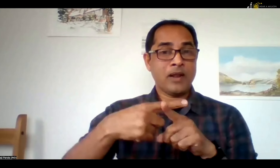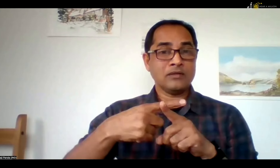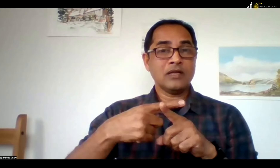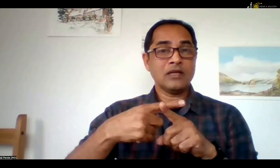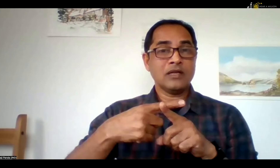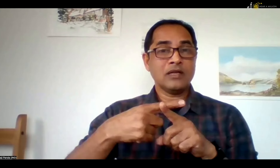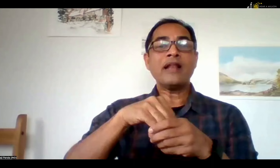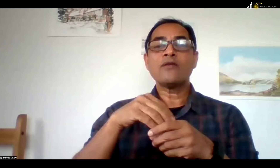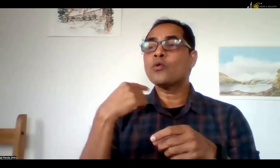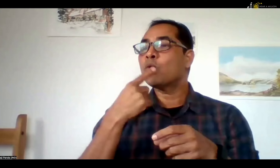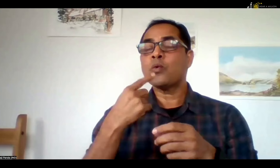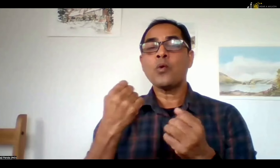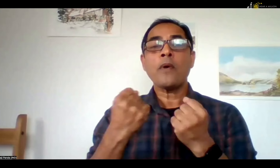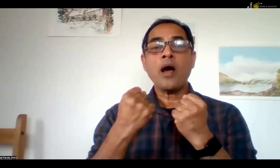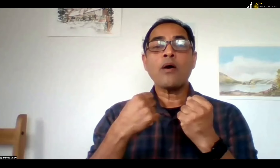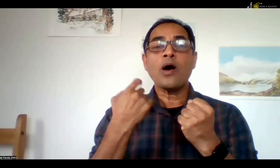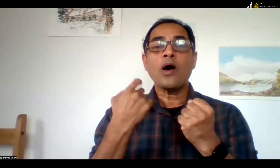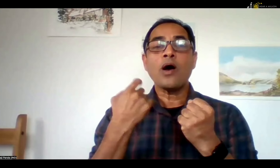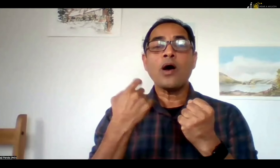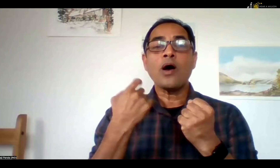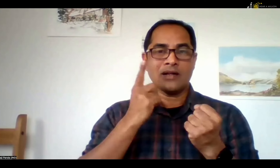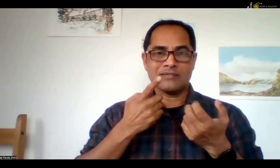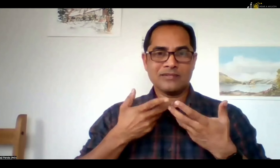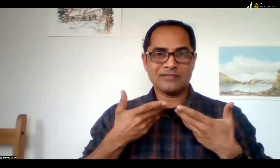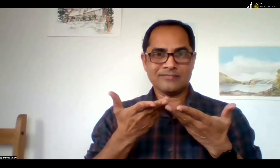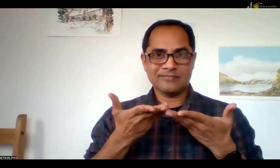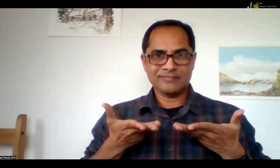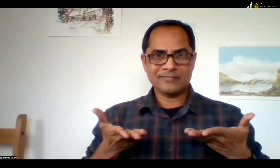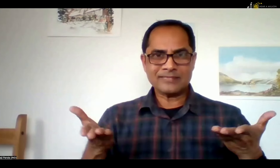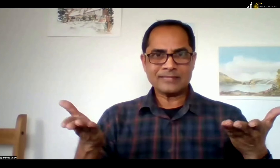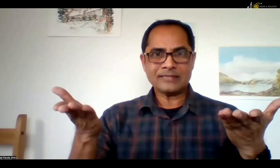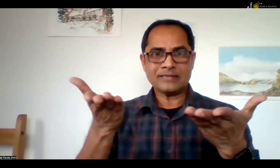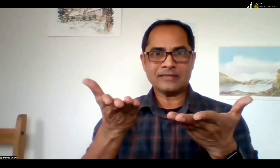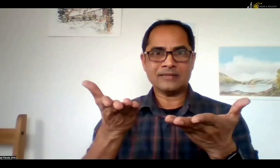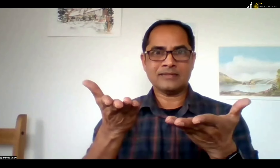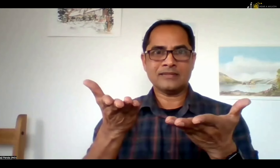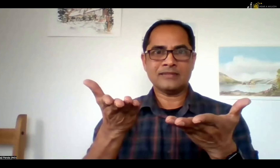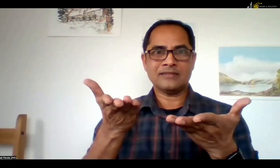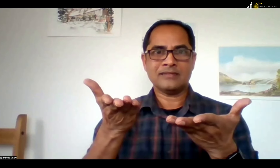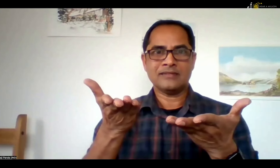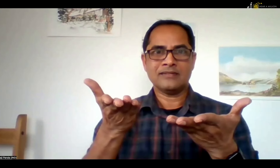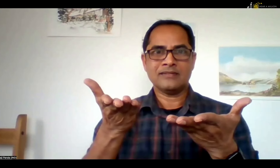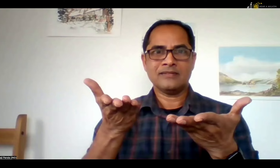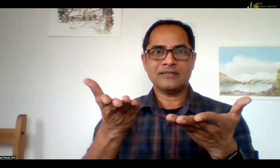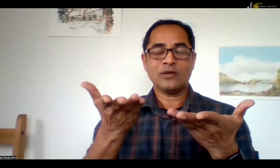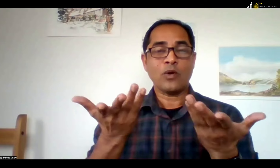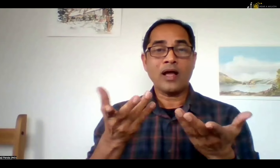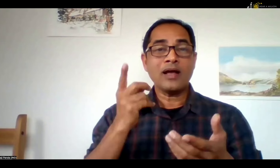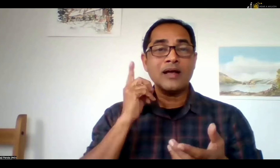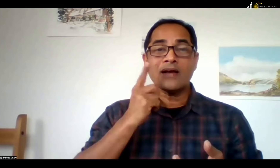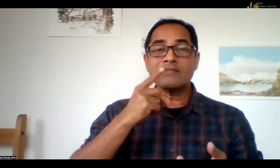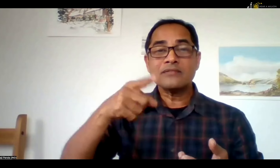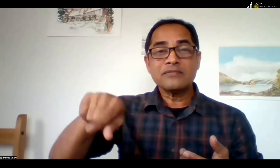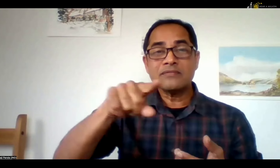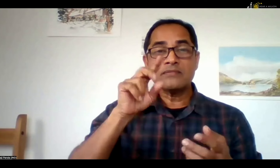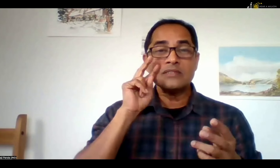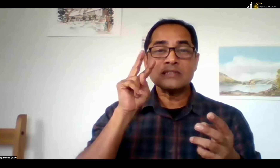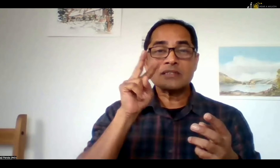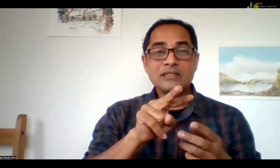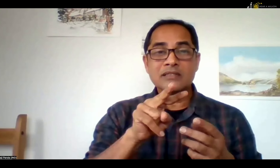heavy work. It'll take decades of work. And who are the people who are in the position, who have the power? It's